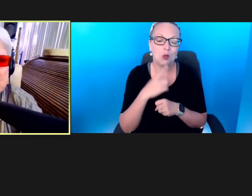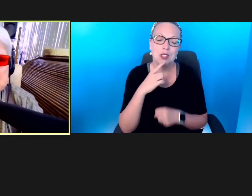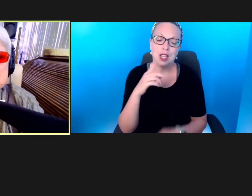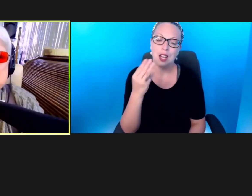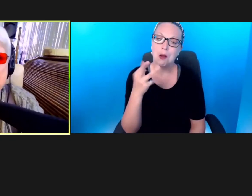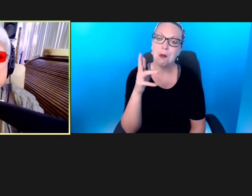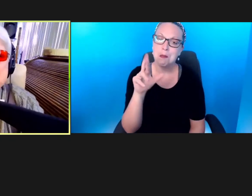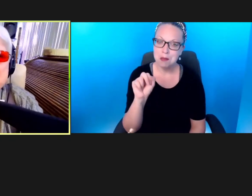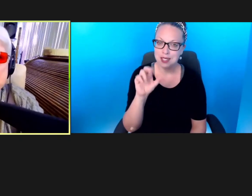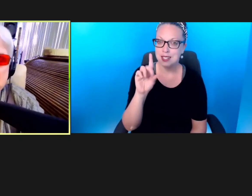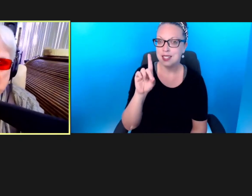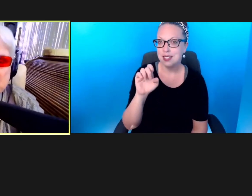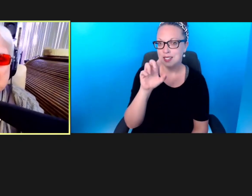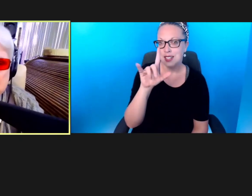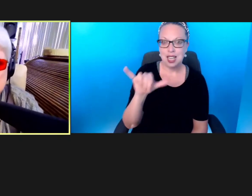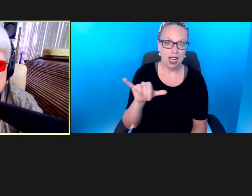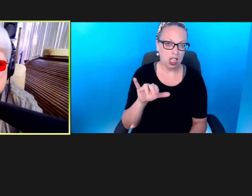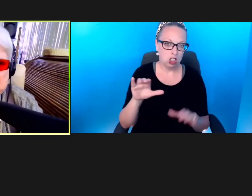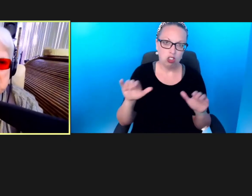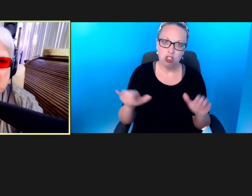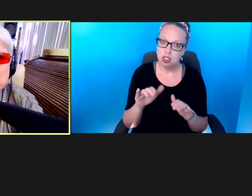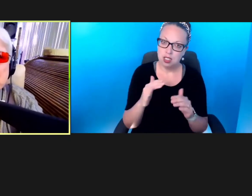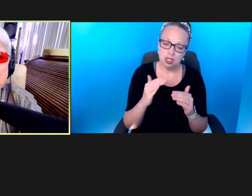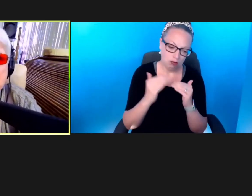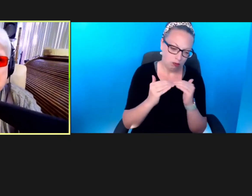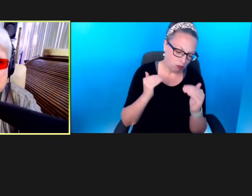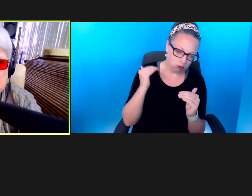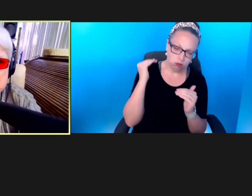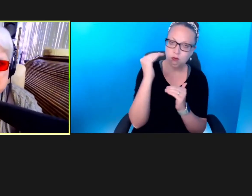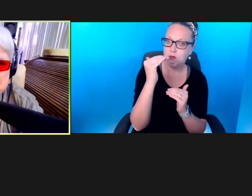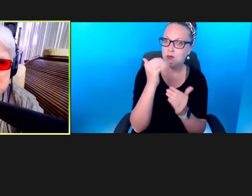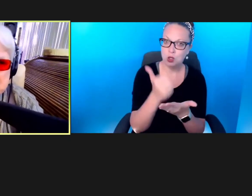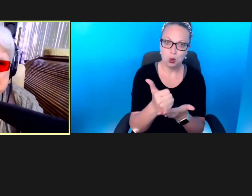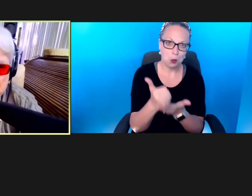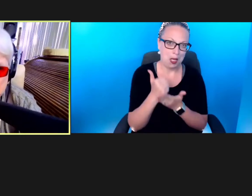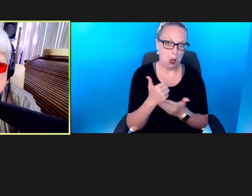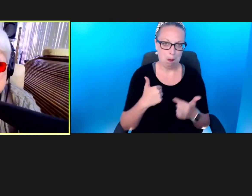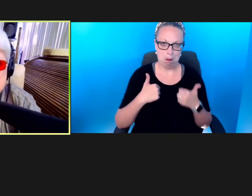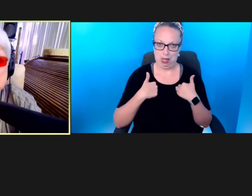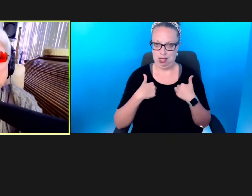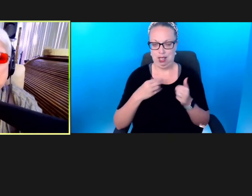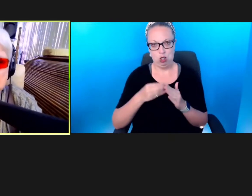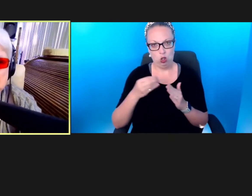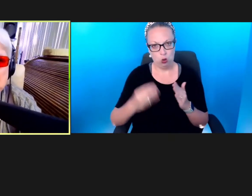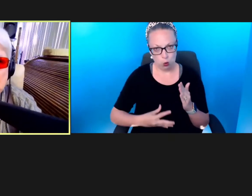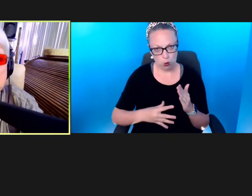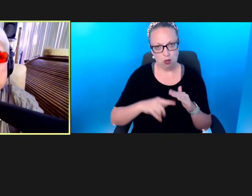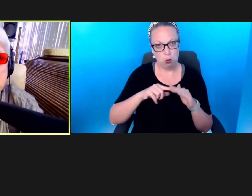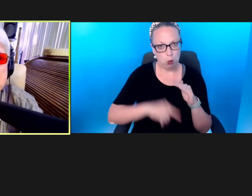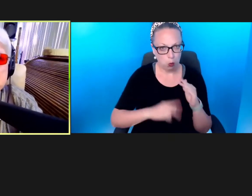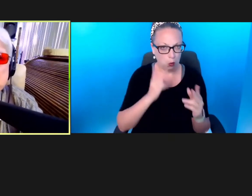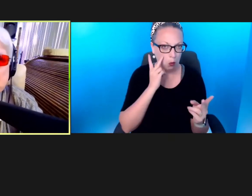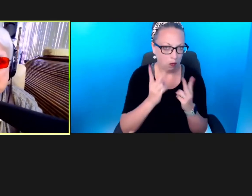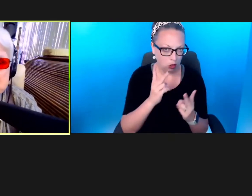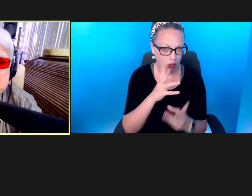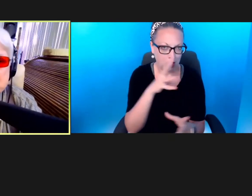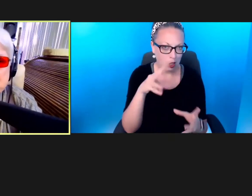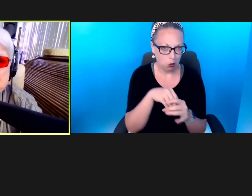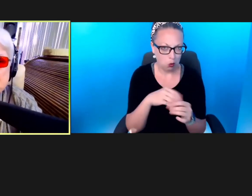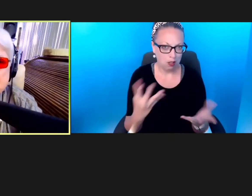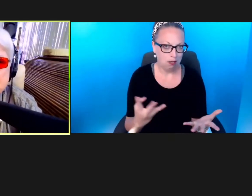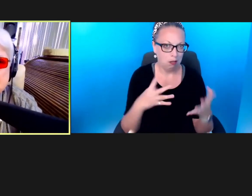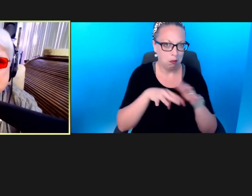for me as a regular old teacher, helping this student who was included in the mainstream